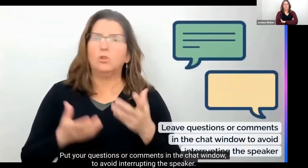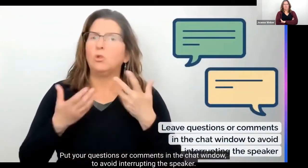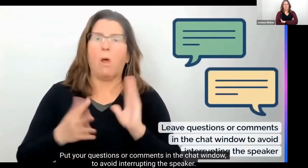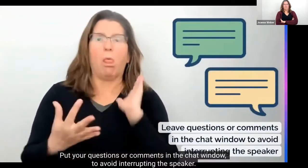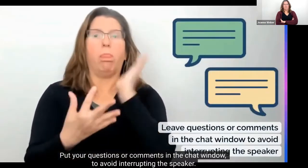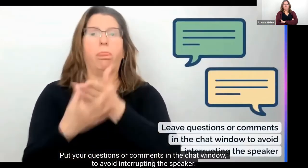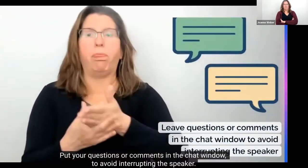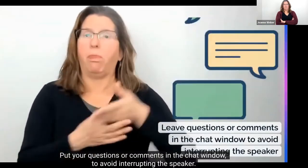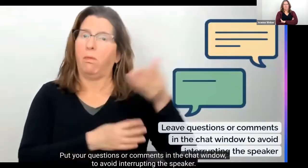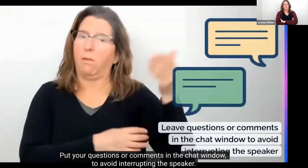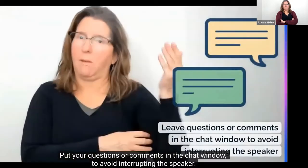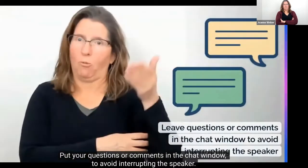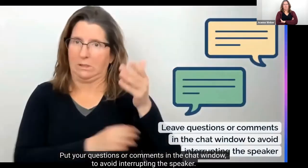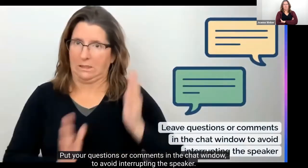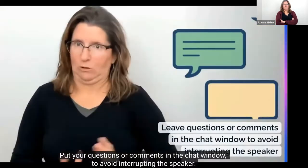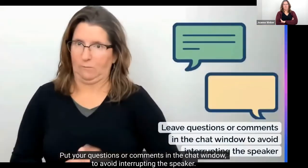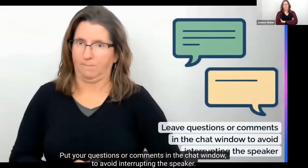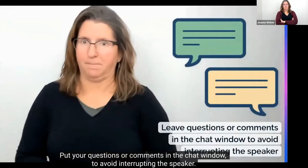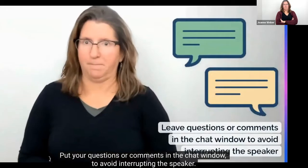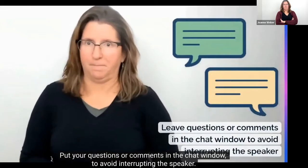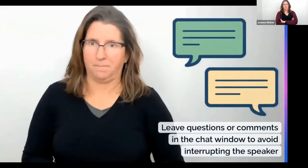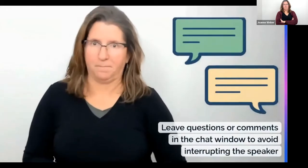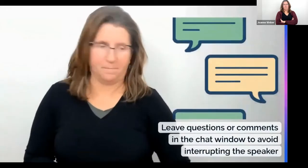to avoid interrupting the speaker.